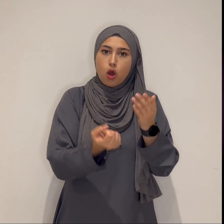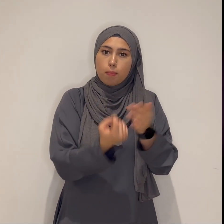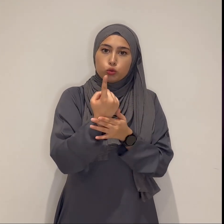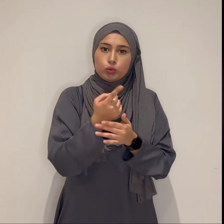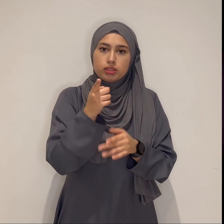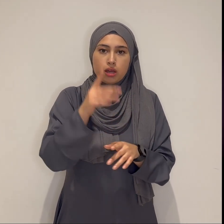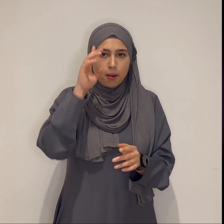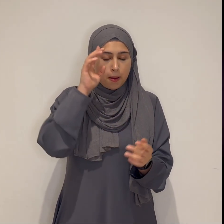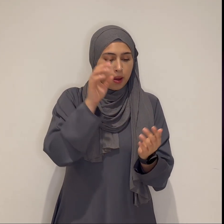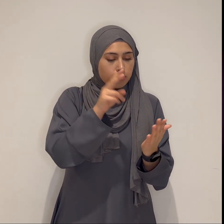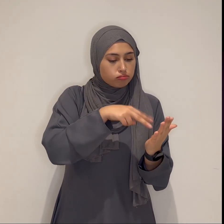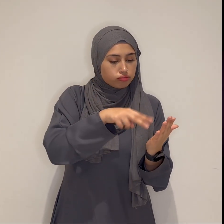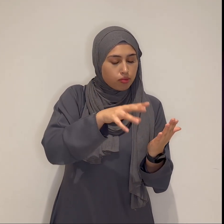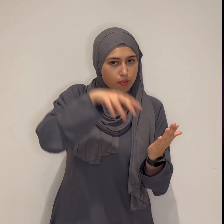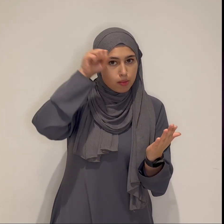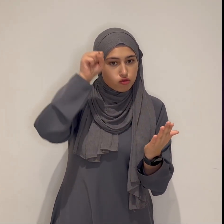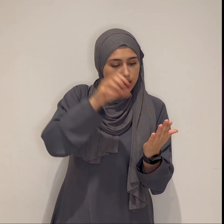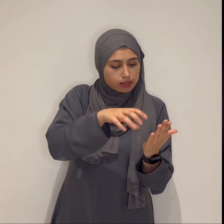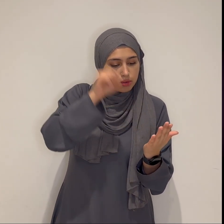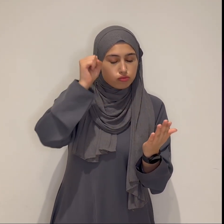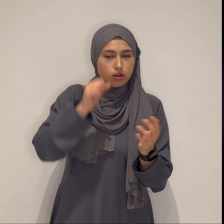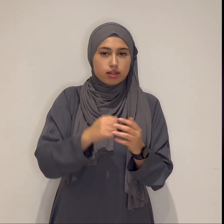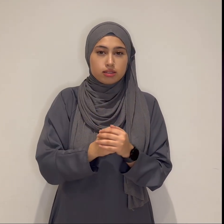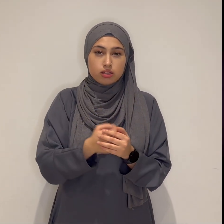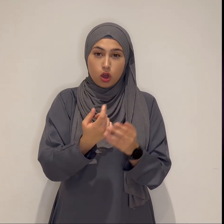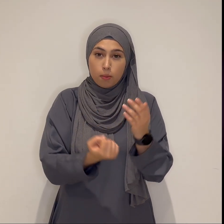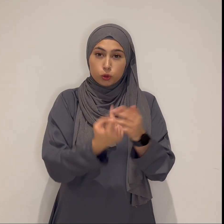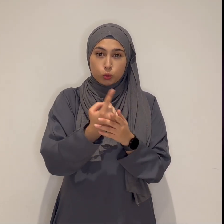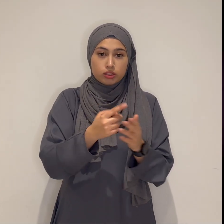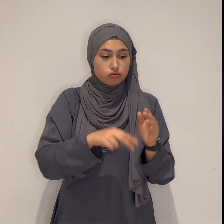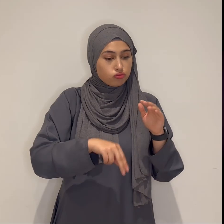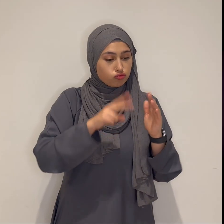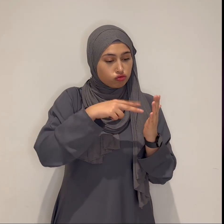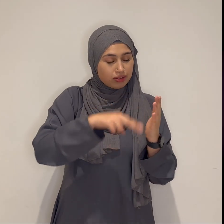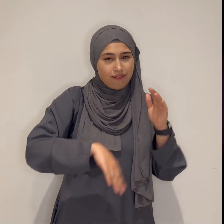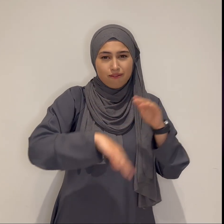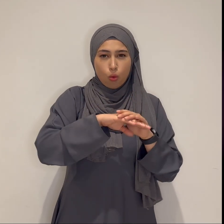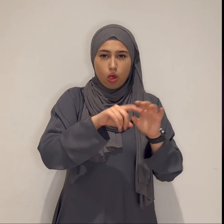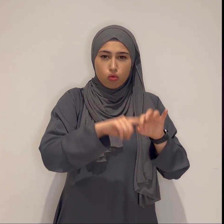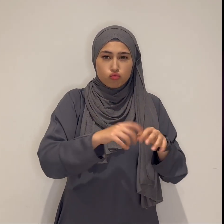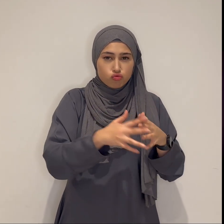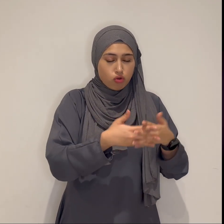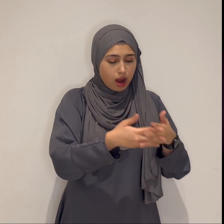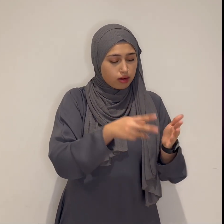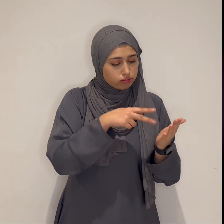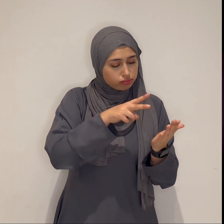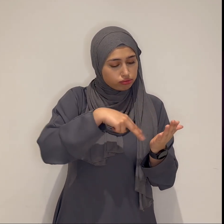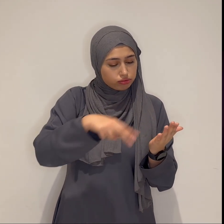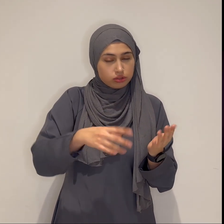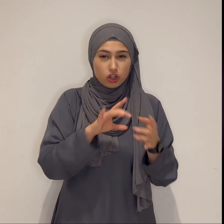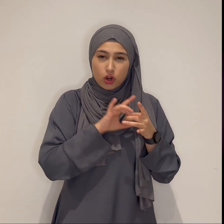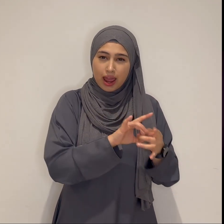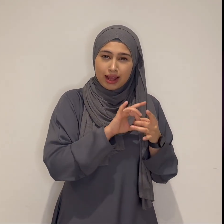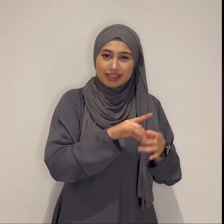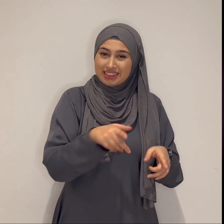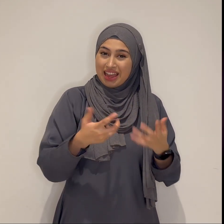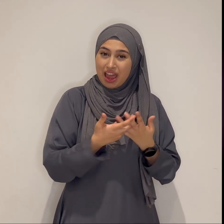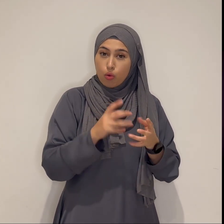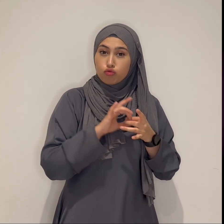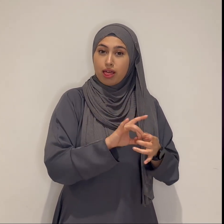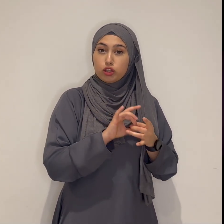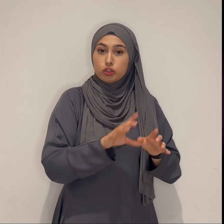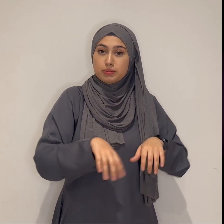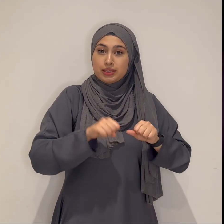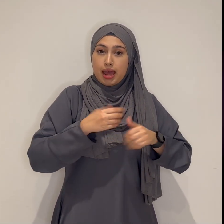an opportunity for you to memorize. It's an opportunity for you to read, do a complete khatam of the Quran. Connect with the book of Allah. This is how